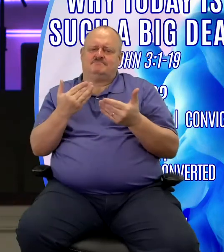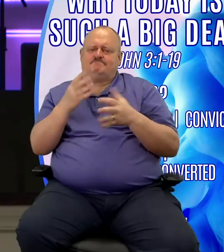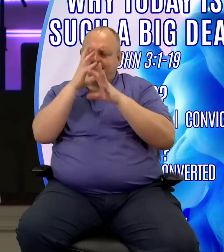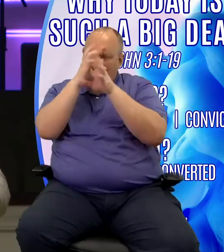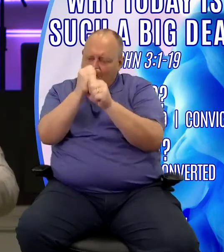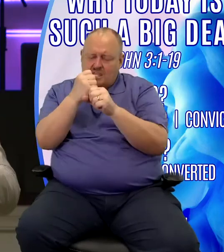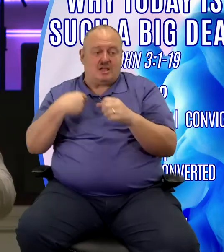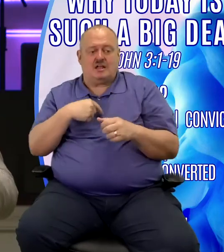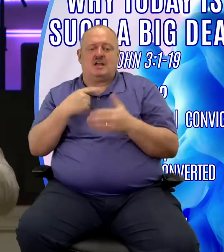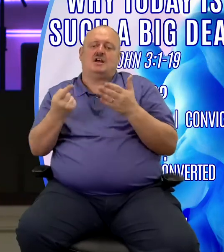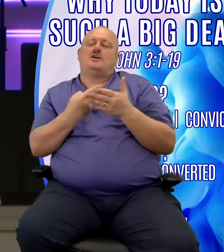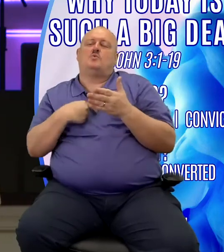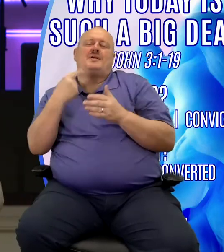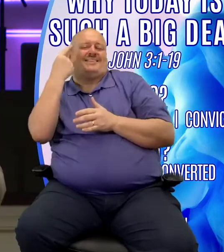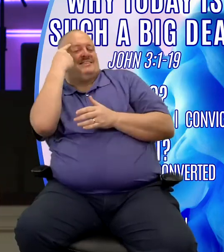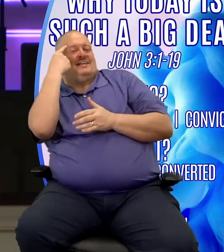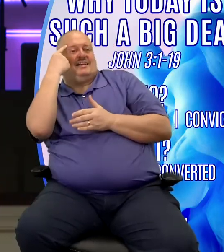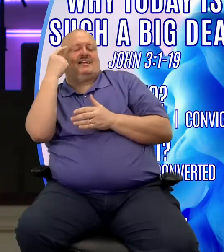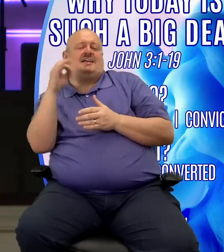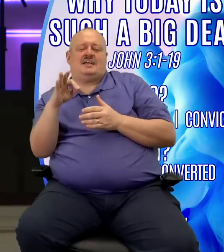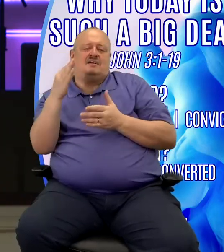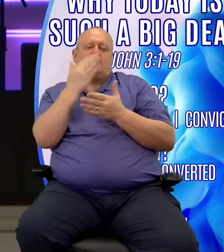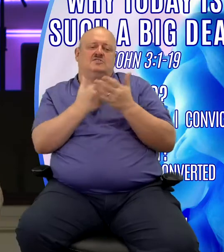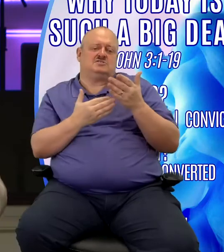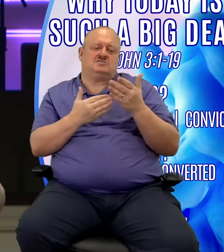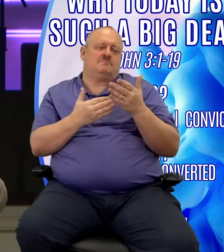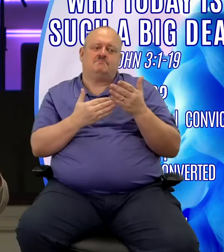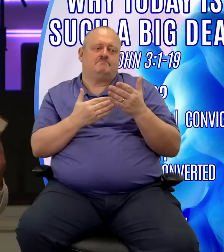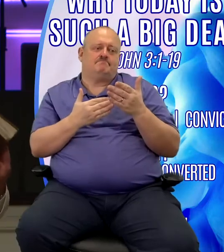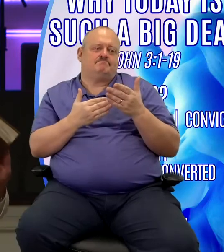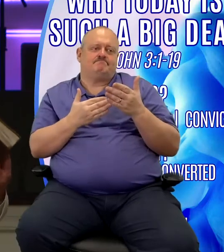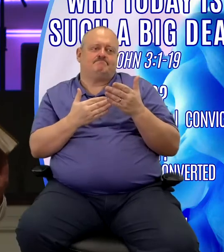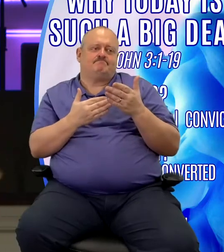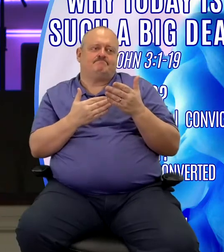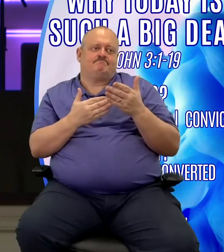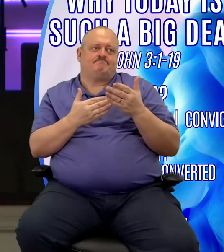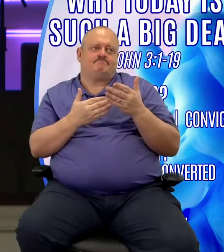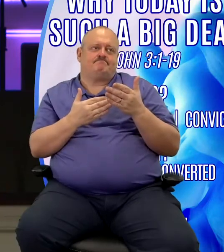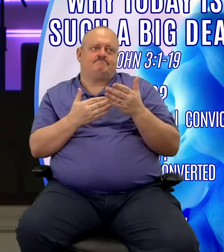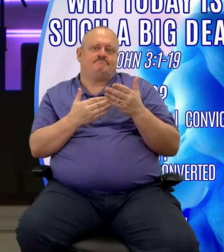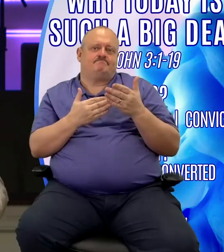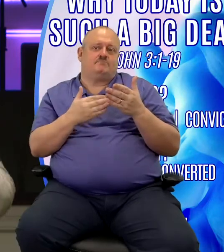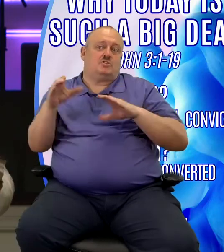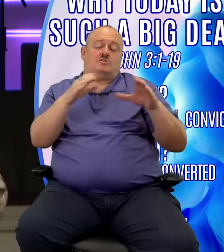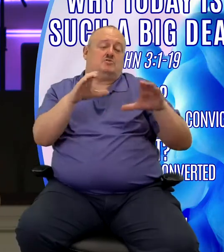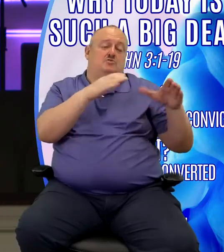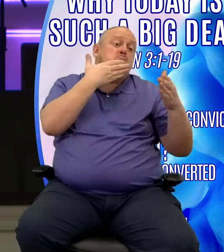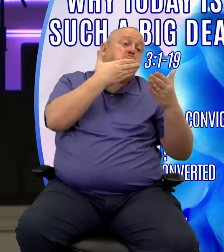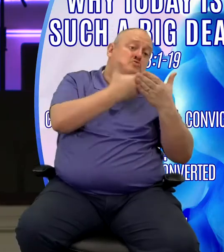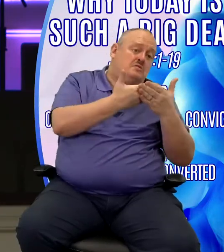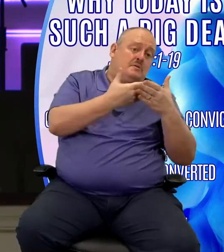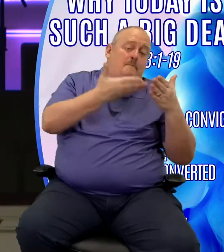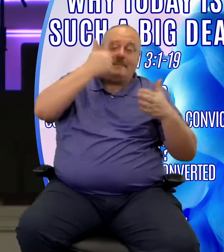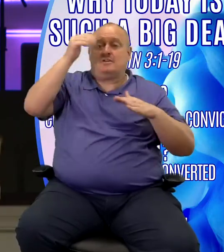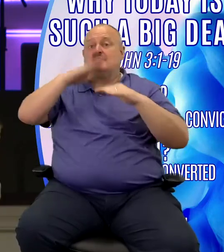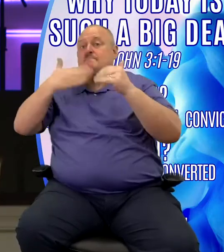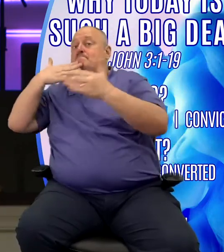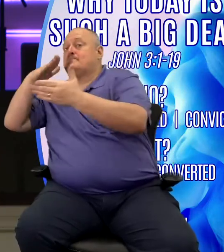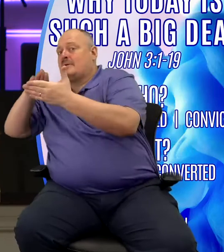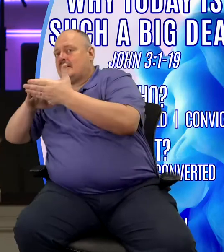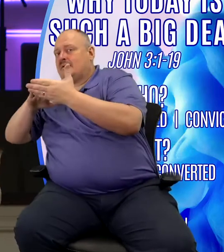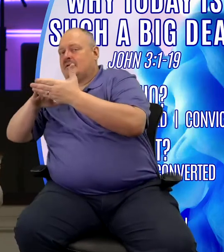we think that if we do a certain amount of good that outweighs a certain amount of bad, then when God takes the scales